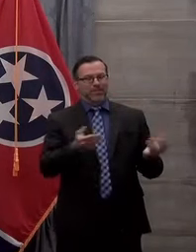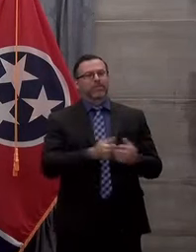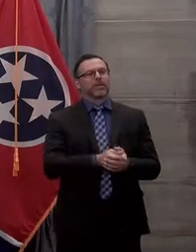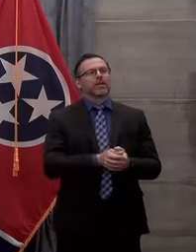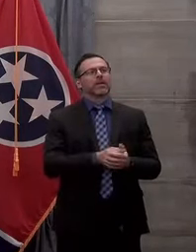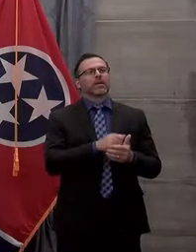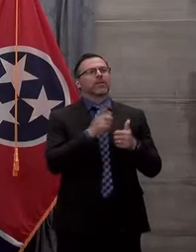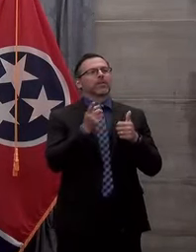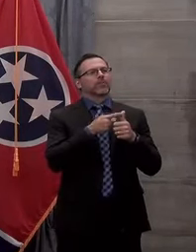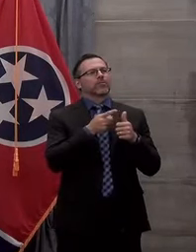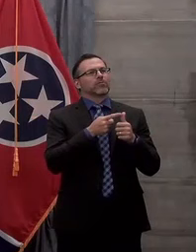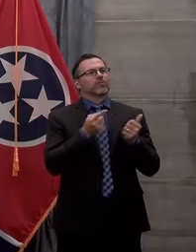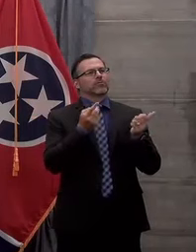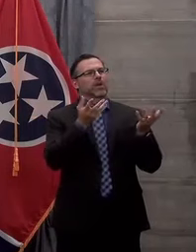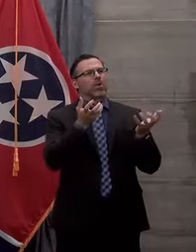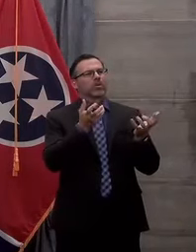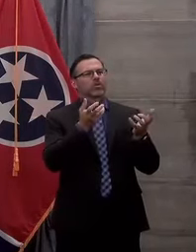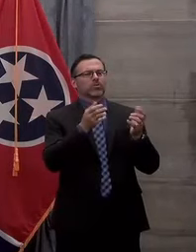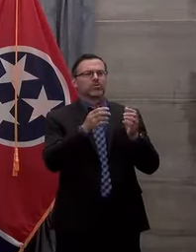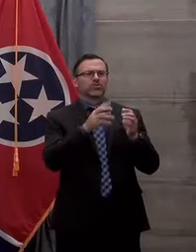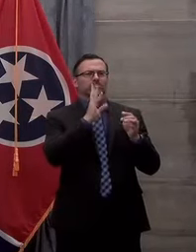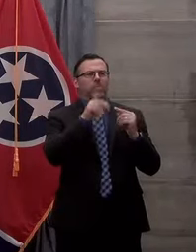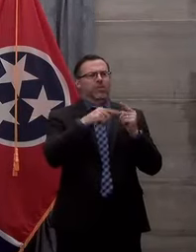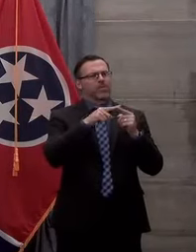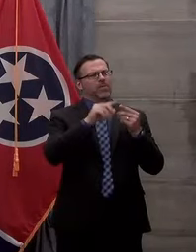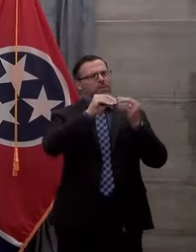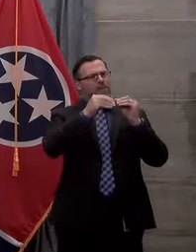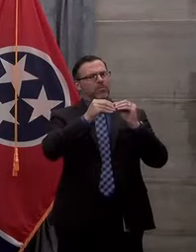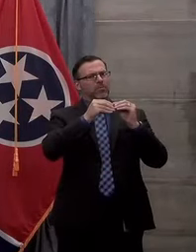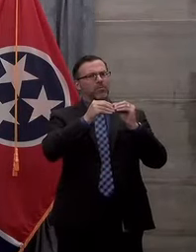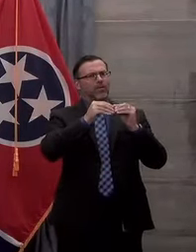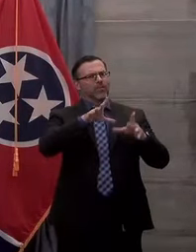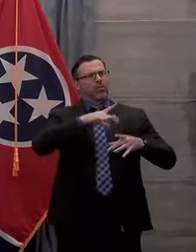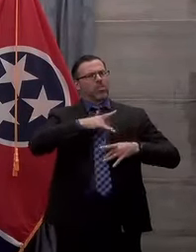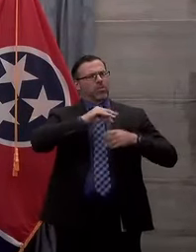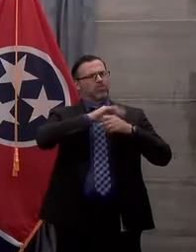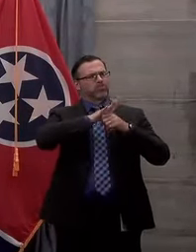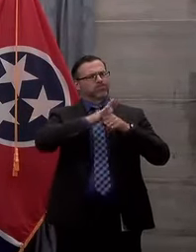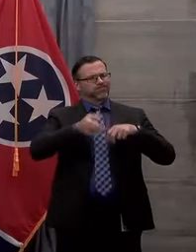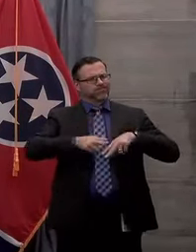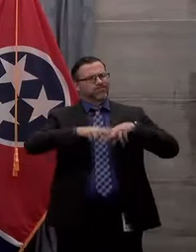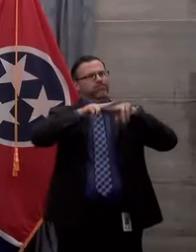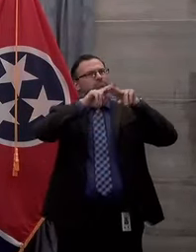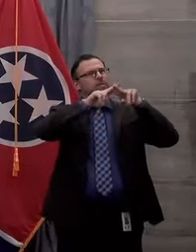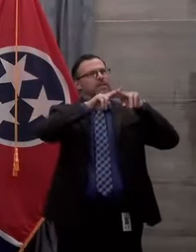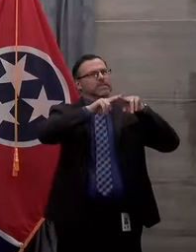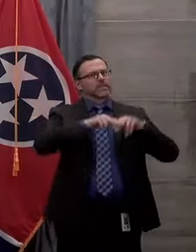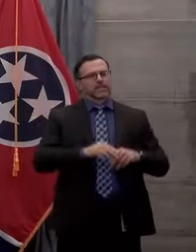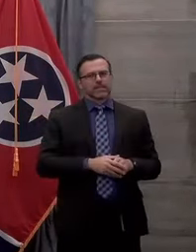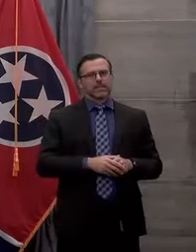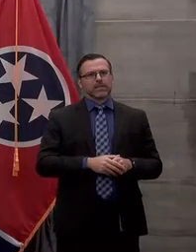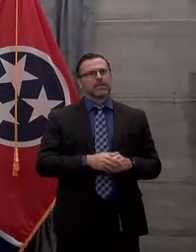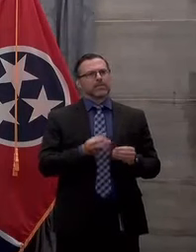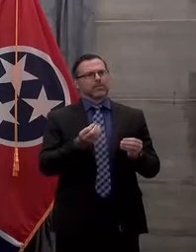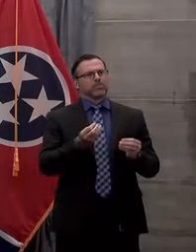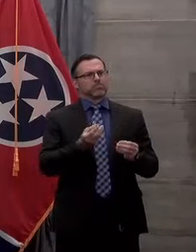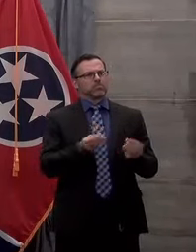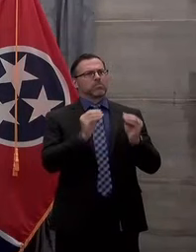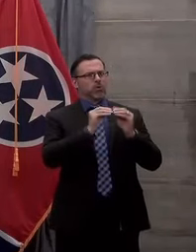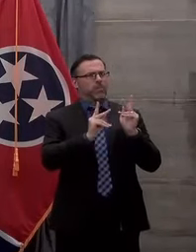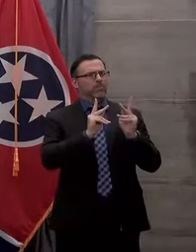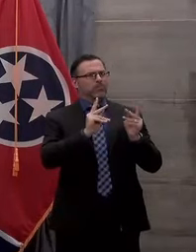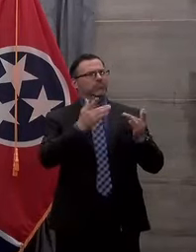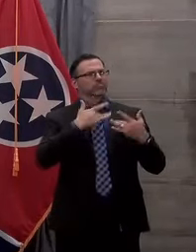address is the uptick in cases in coronavirus and COVID-19 cases, positive cases in our